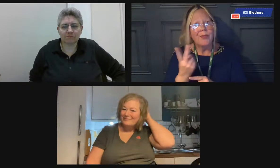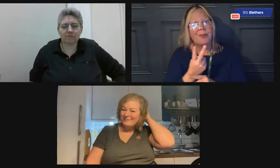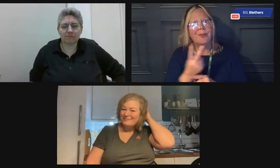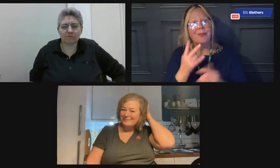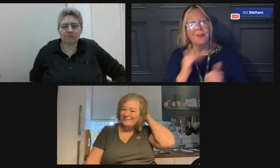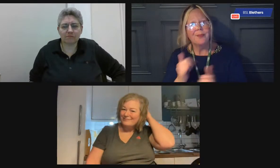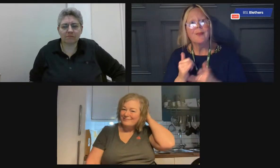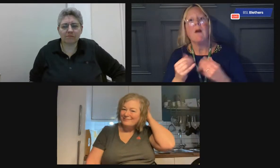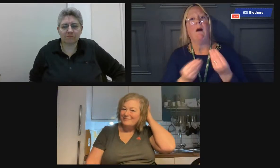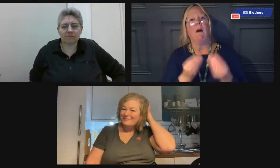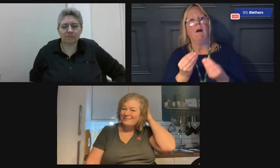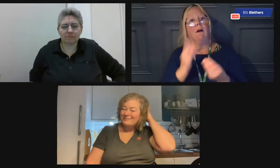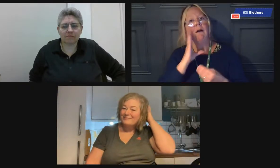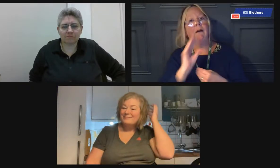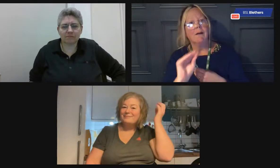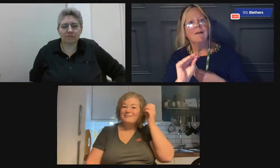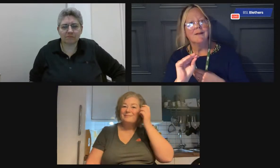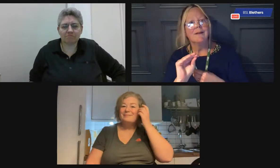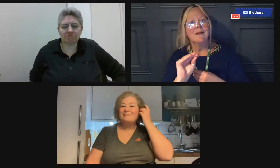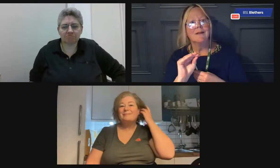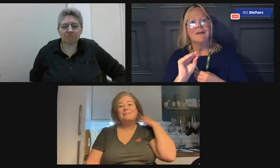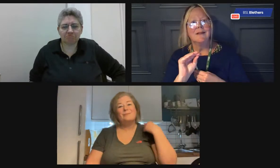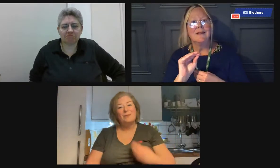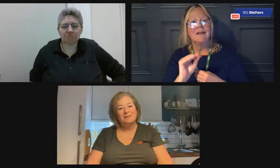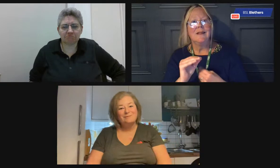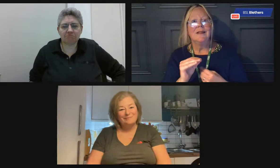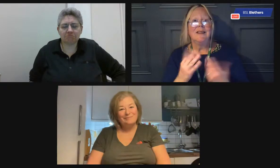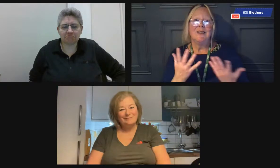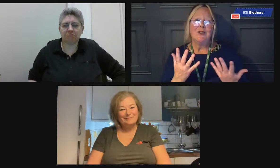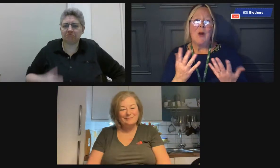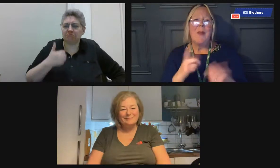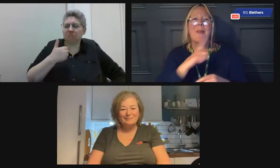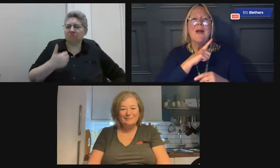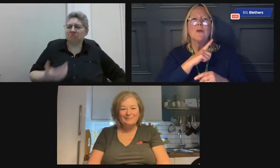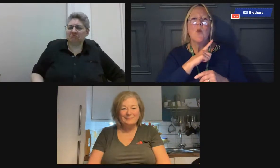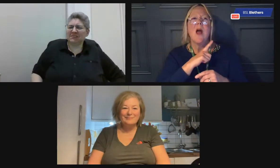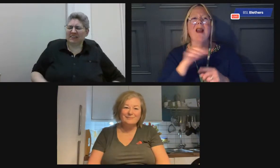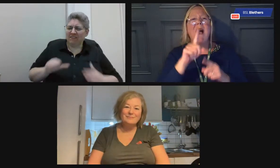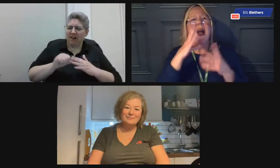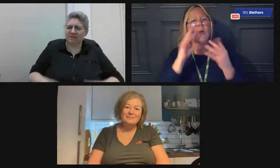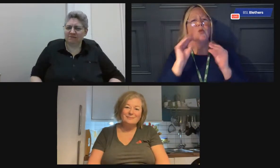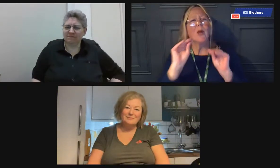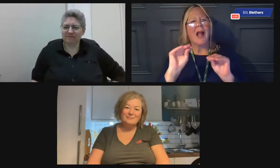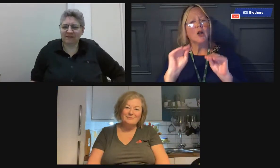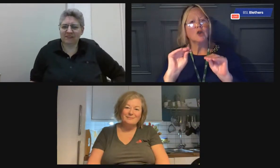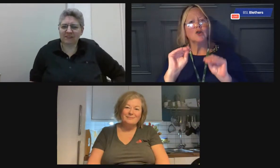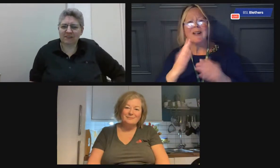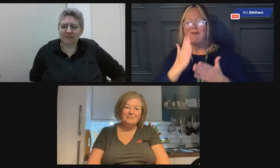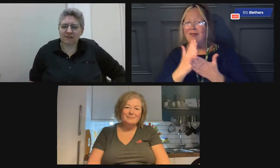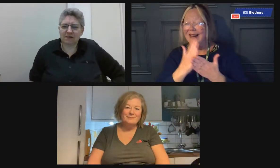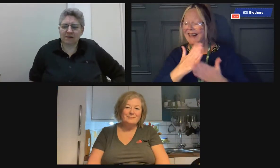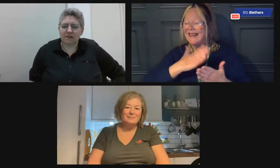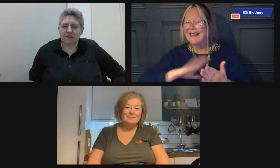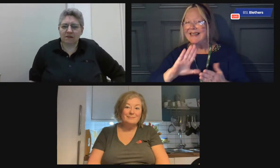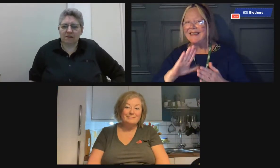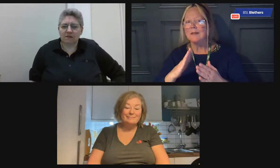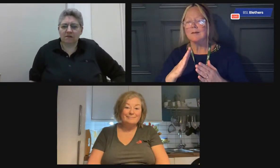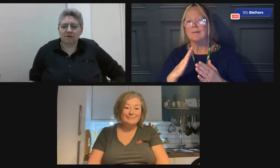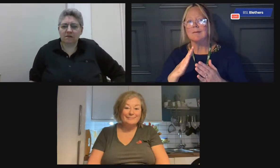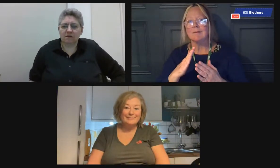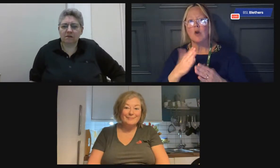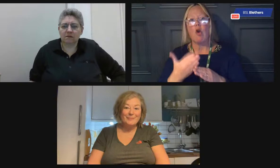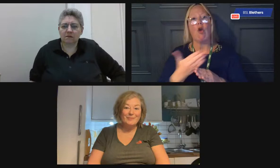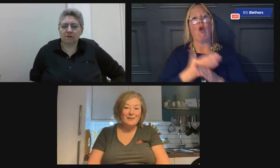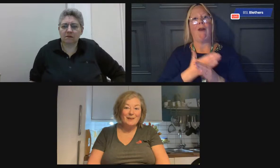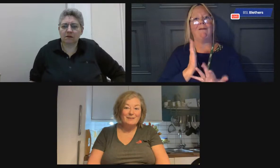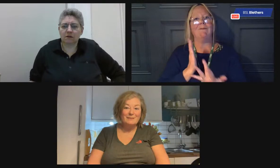for that test, and it will at least give you some information. That's why